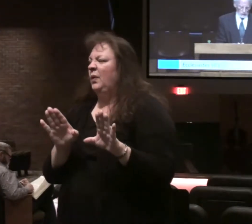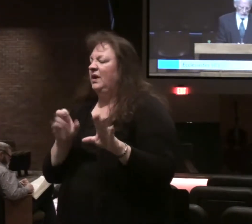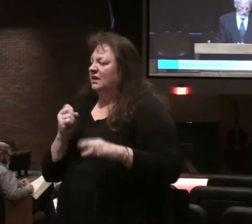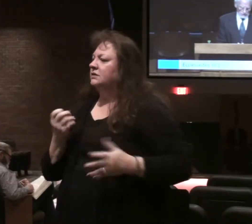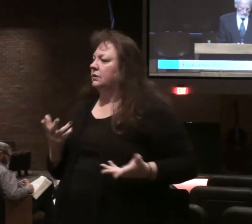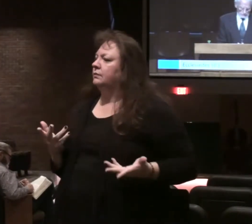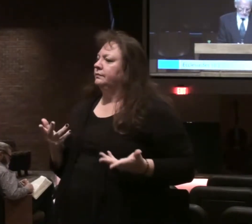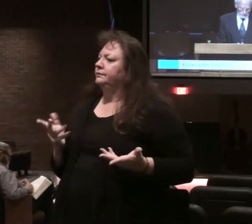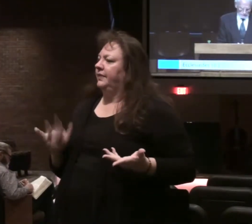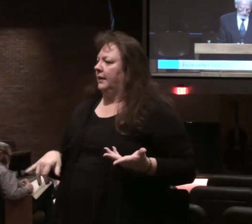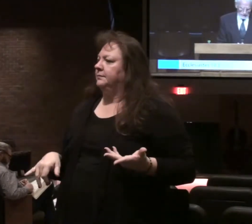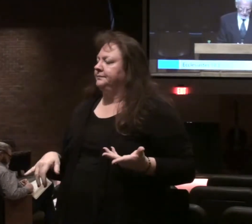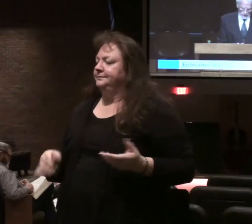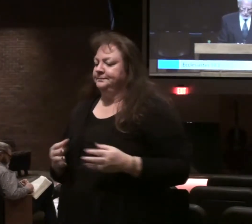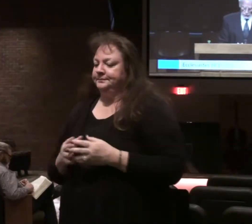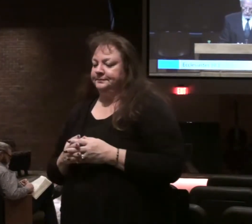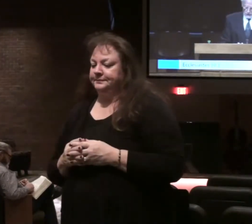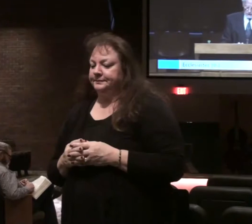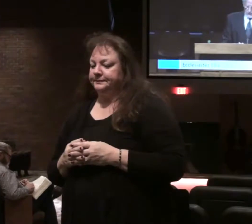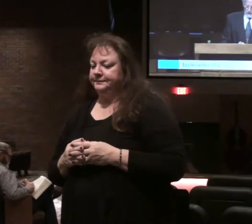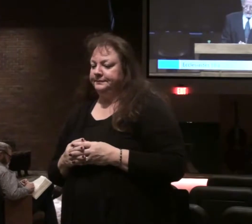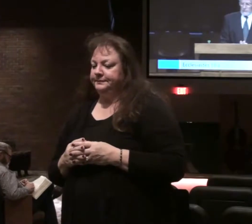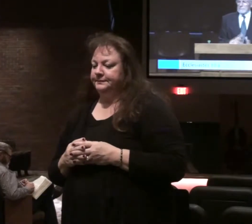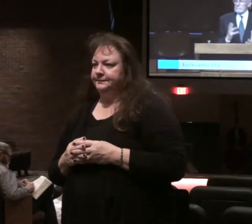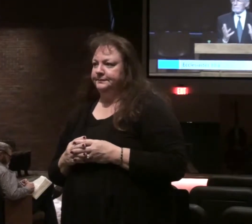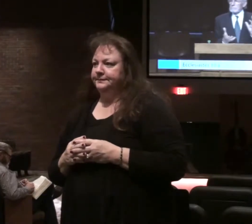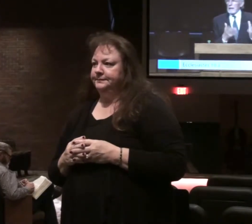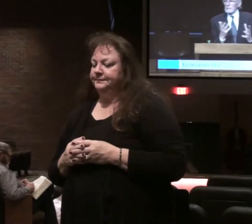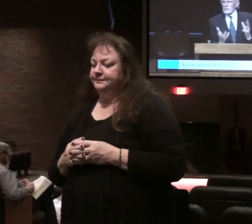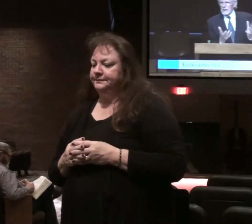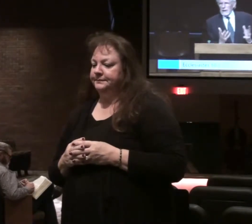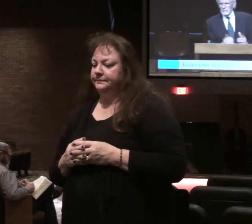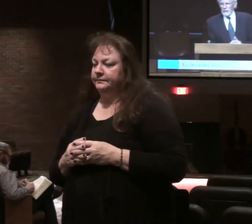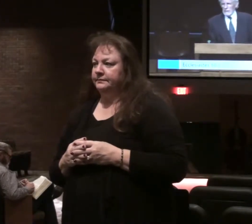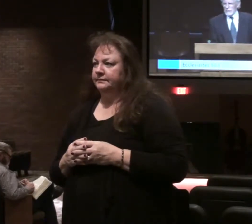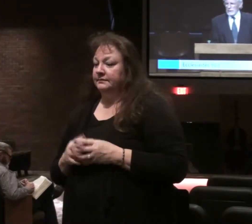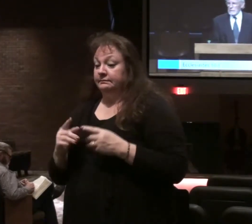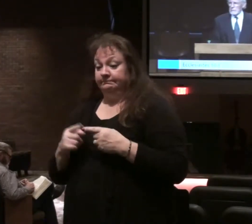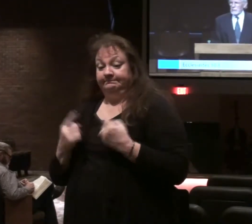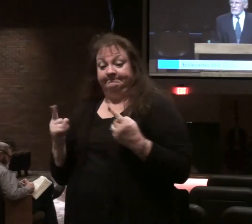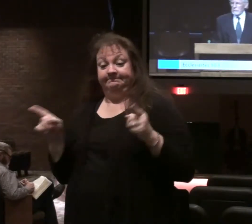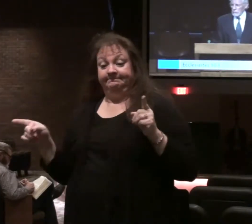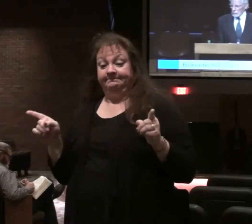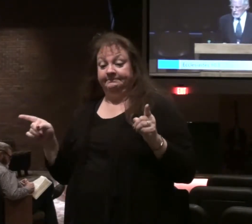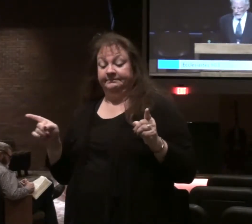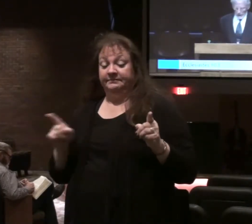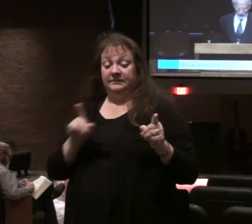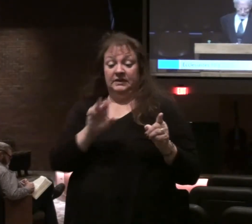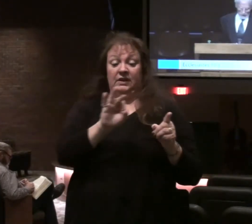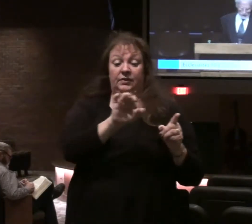so on. So that's the contrast here between the